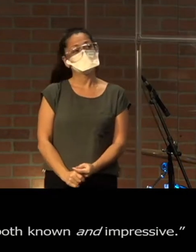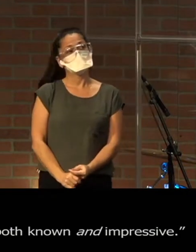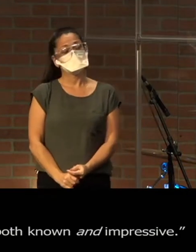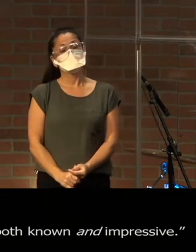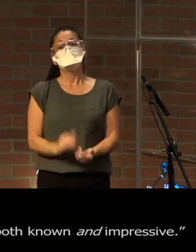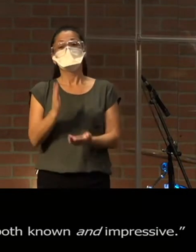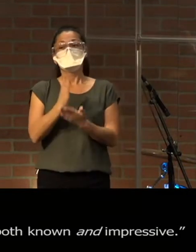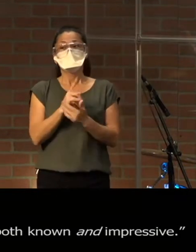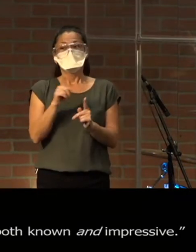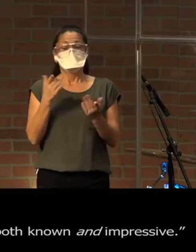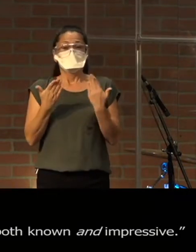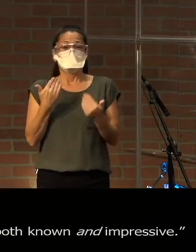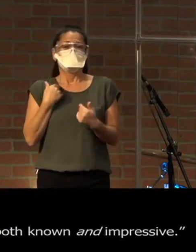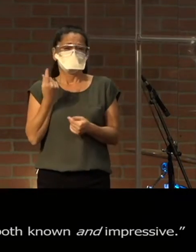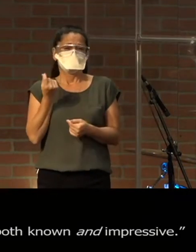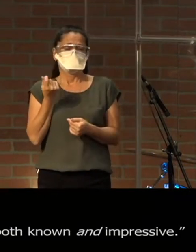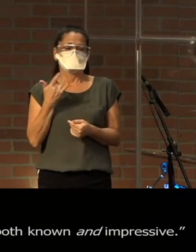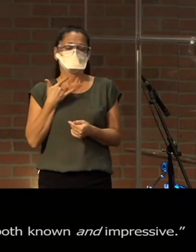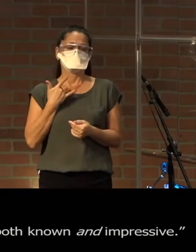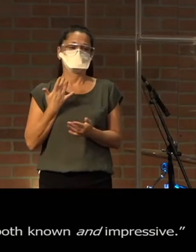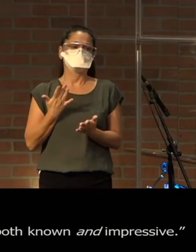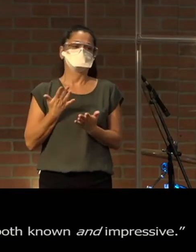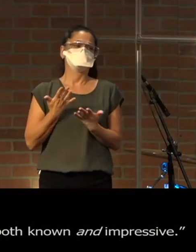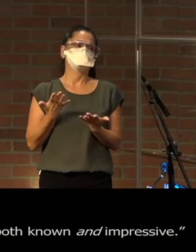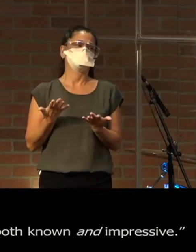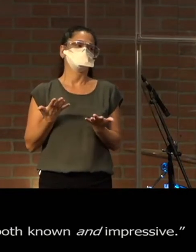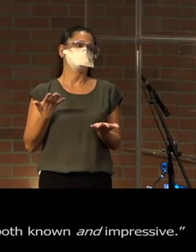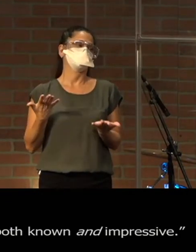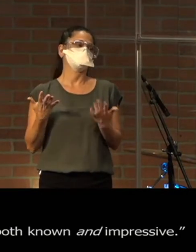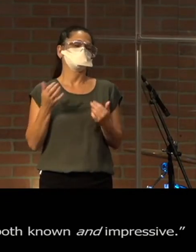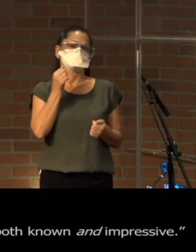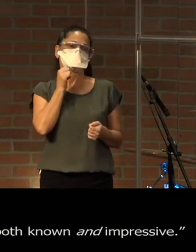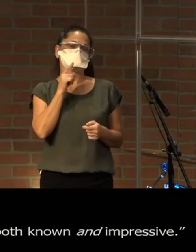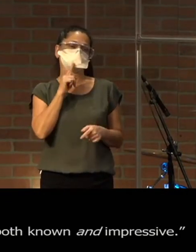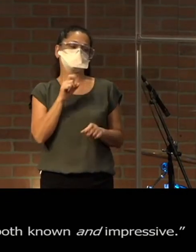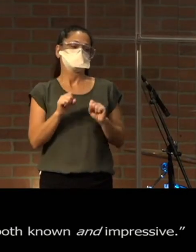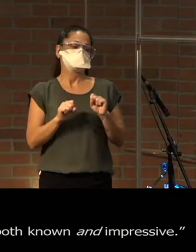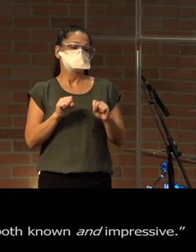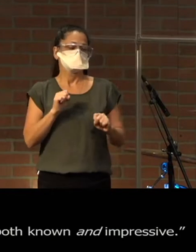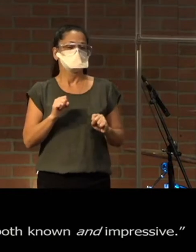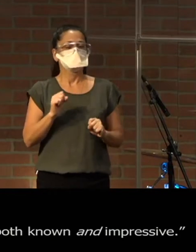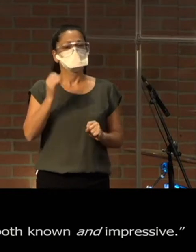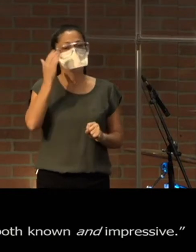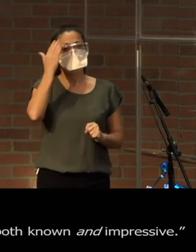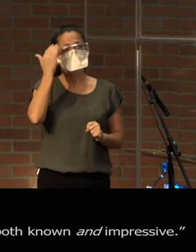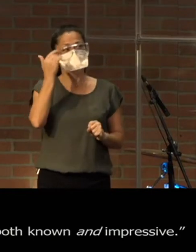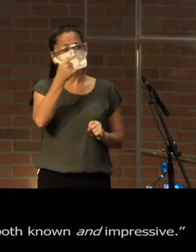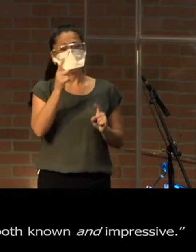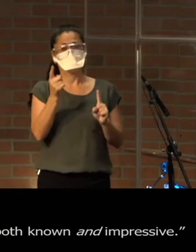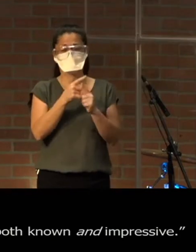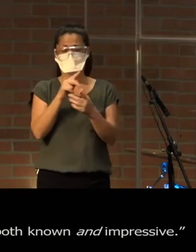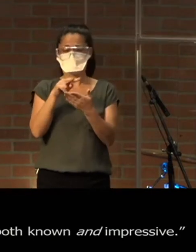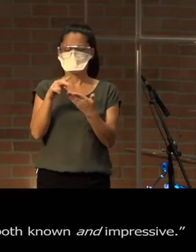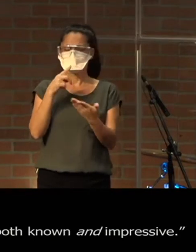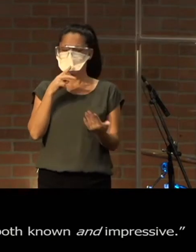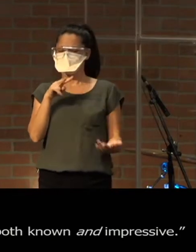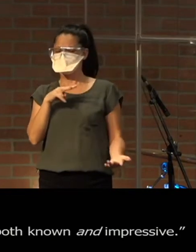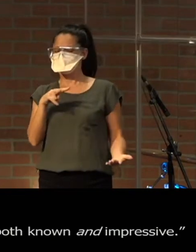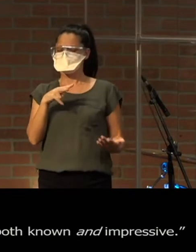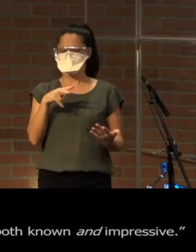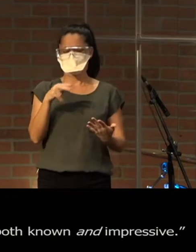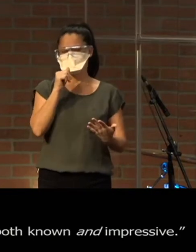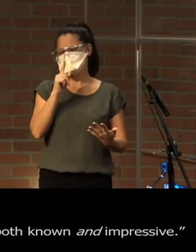And some of you might have a little pushback to that, because when I first read it, I thought, this is off. And then after 5 minutes,